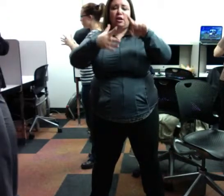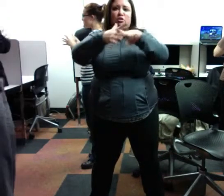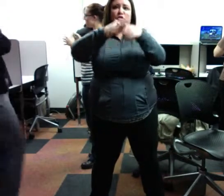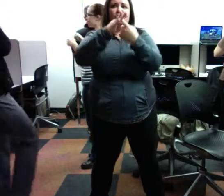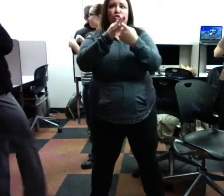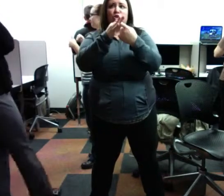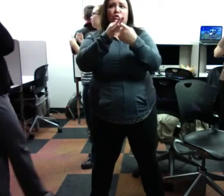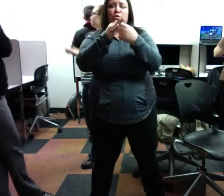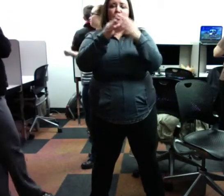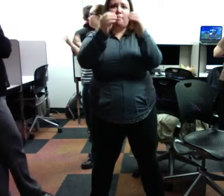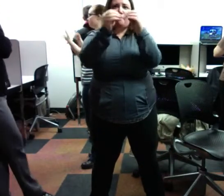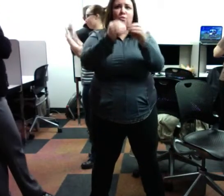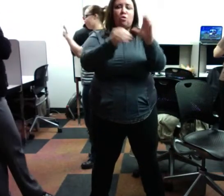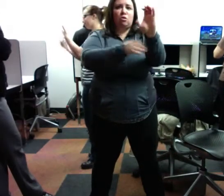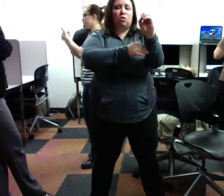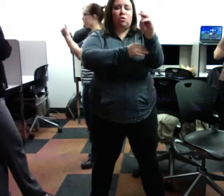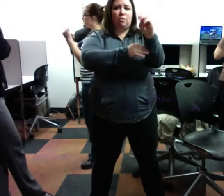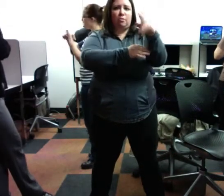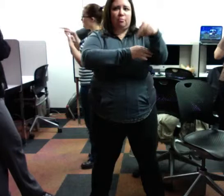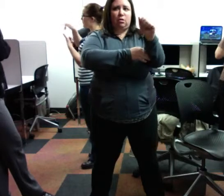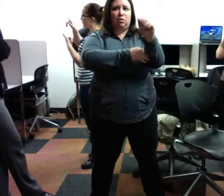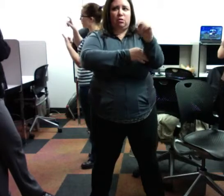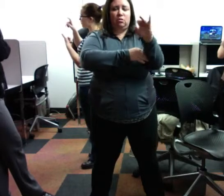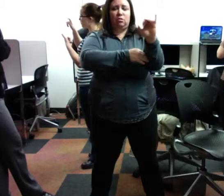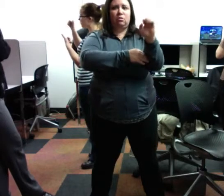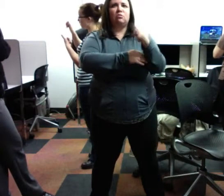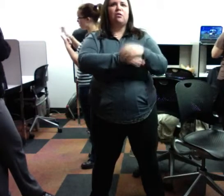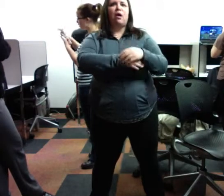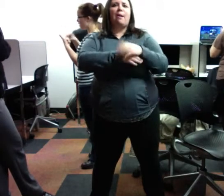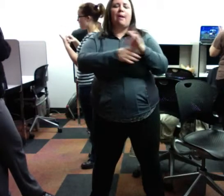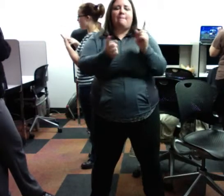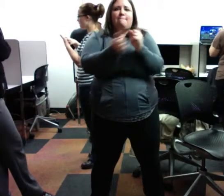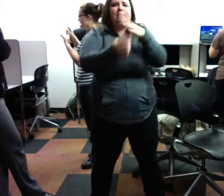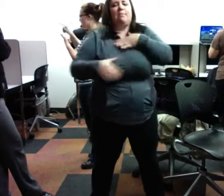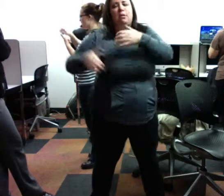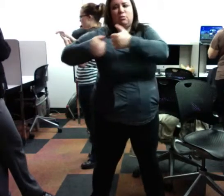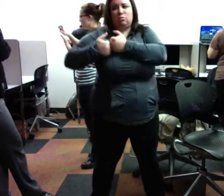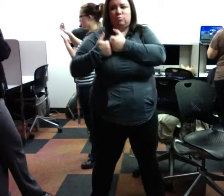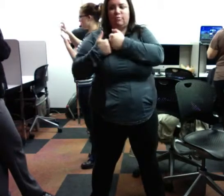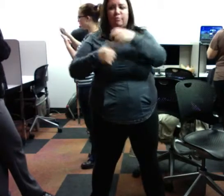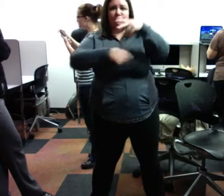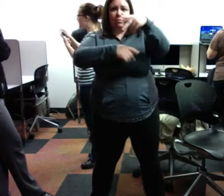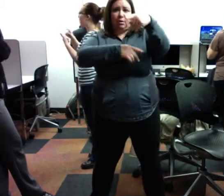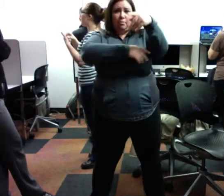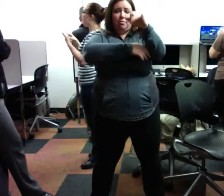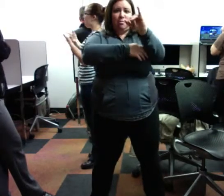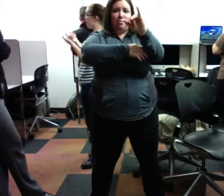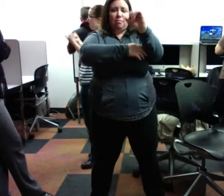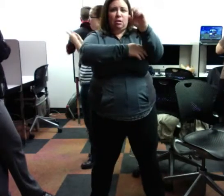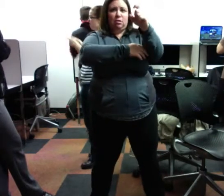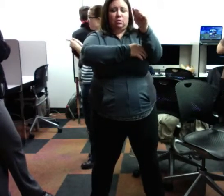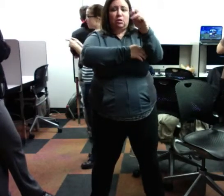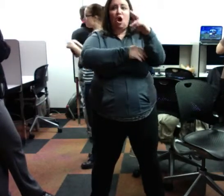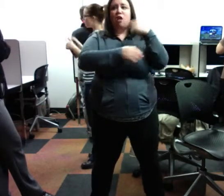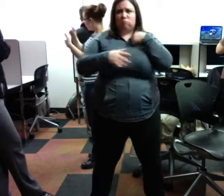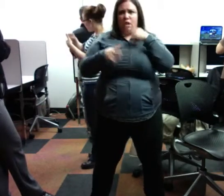in love with an amazing woman who would become my wife. Pixar went on to create the world's first computer-animated feature film, Toy Story, and is